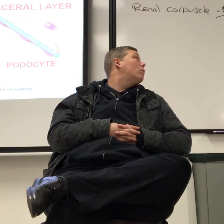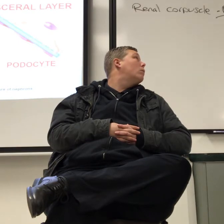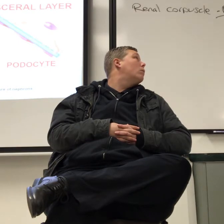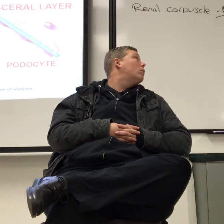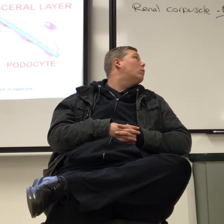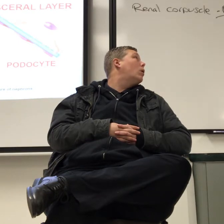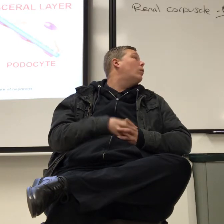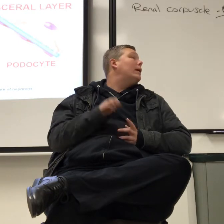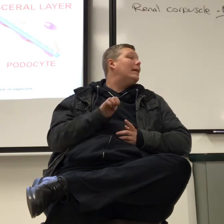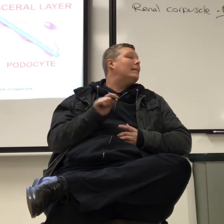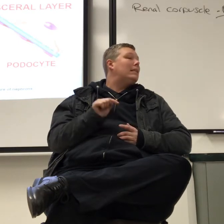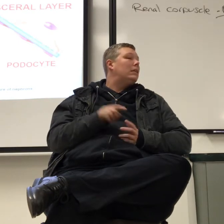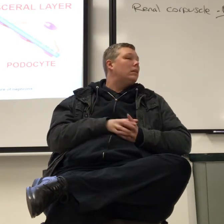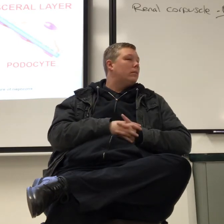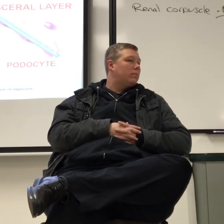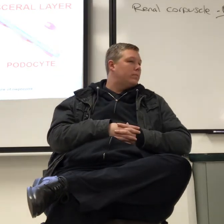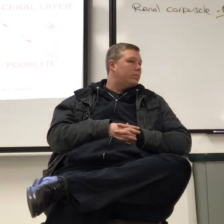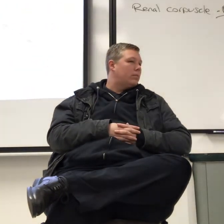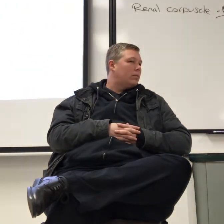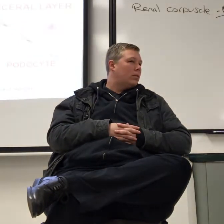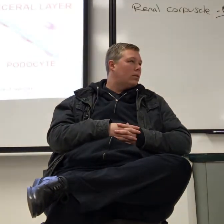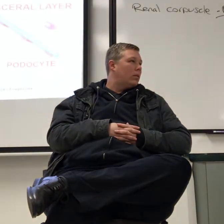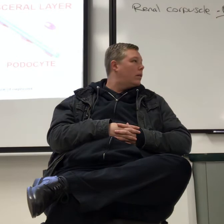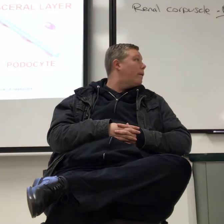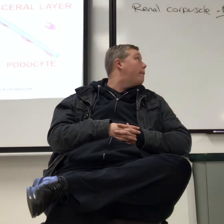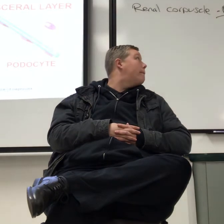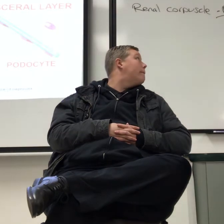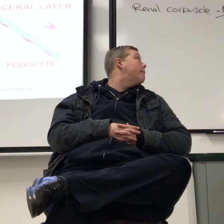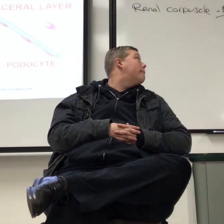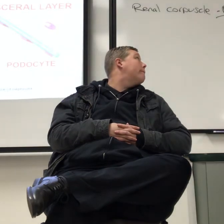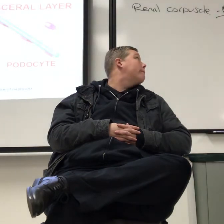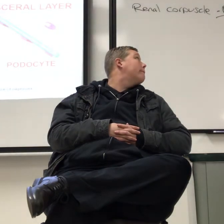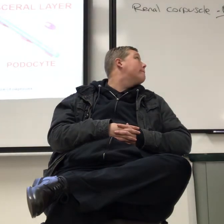squamous ET. Capsule function.